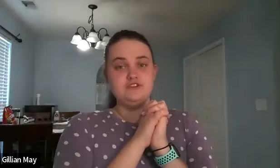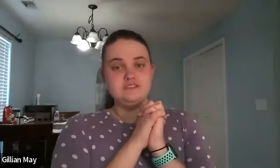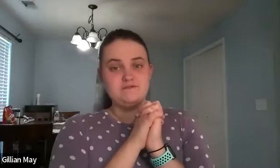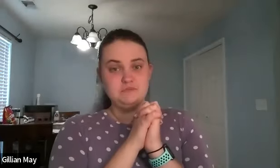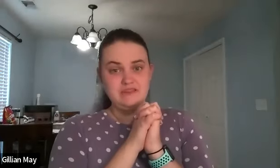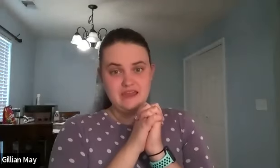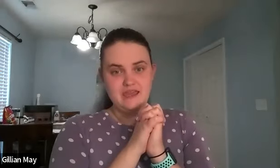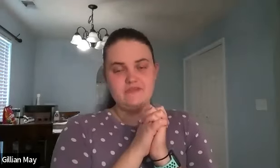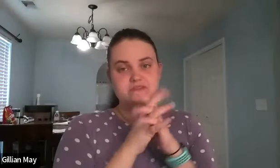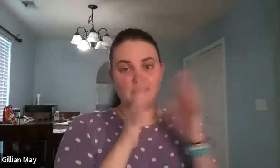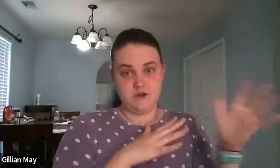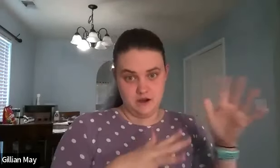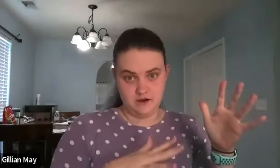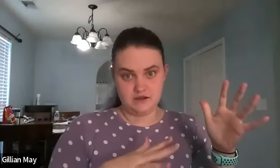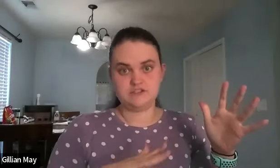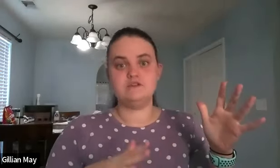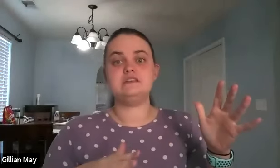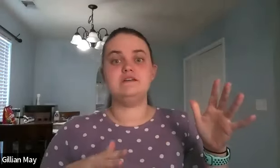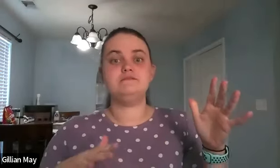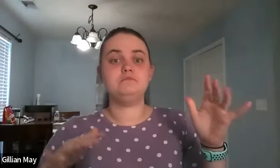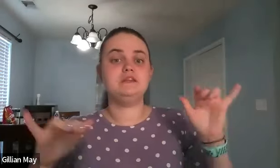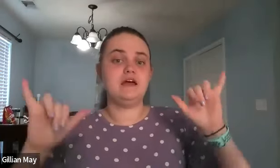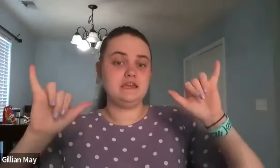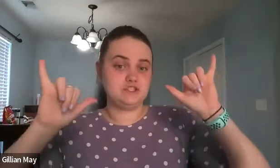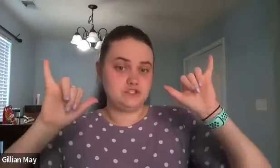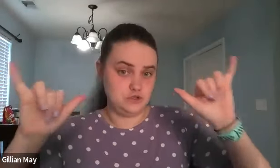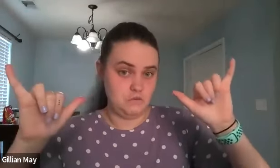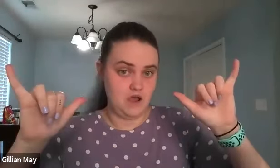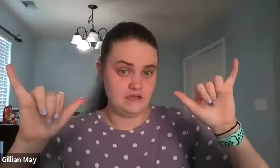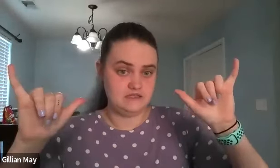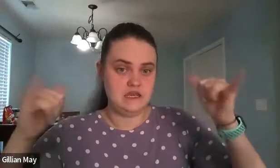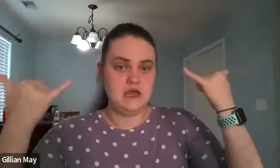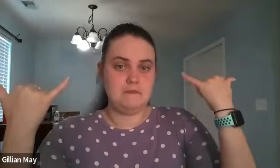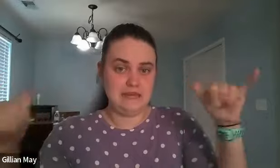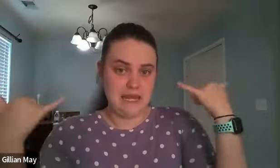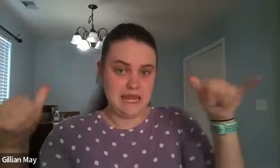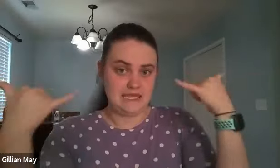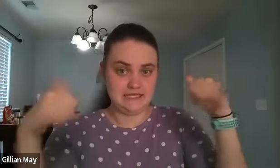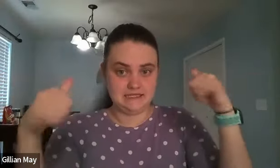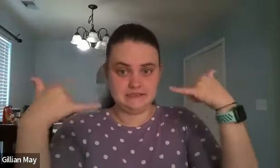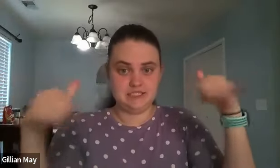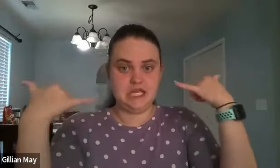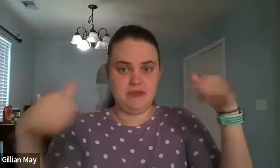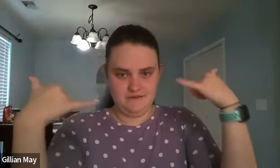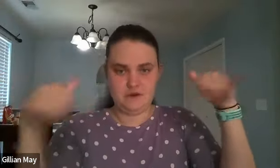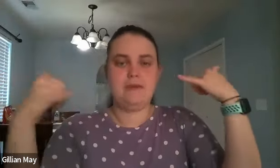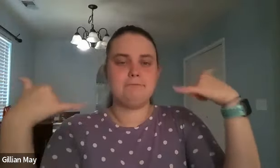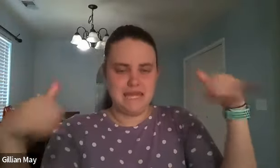the sign for play and then the sign for area. So the sign for play is 2 Y's, play. Shake it back and forth. Yeah,